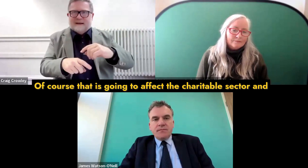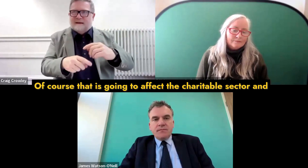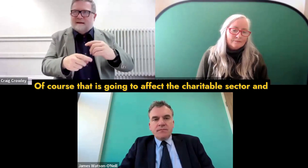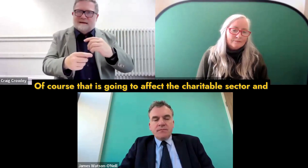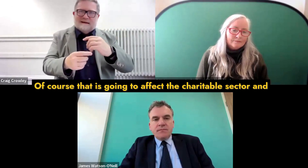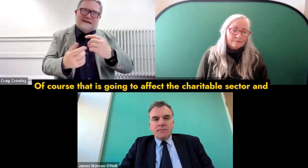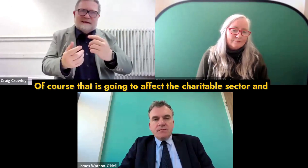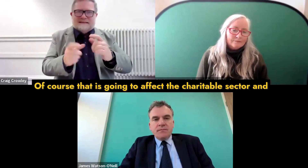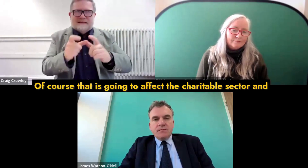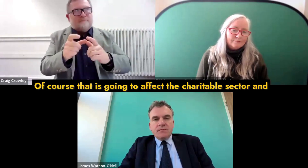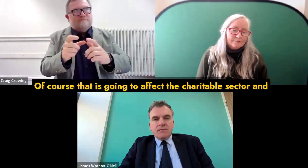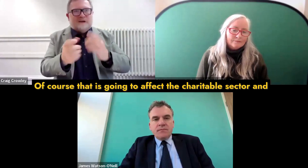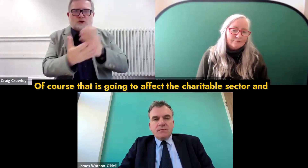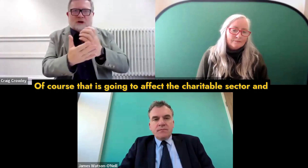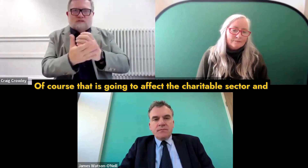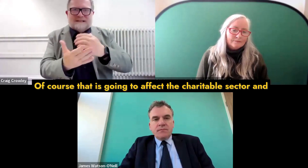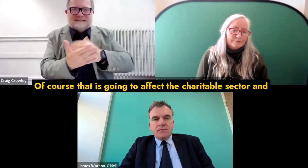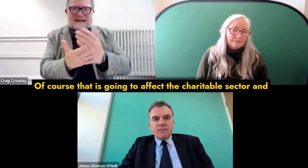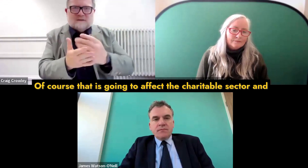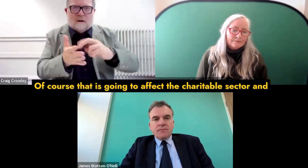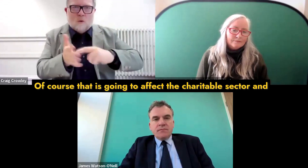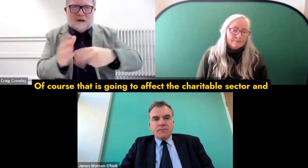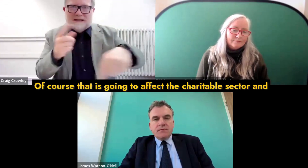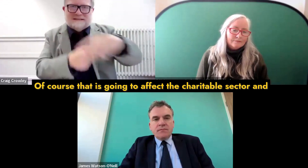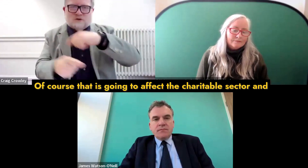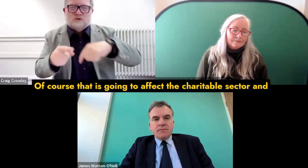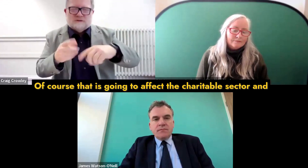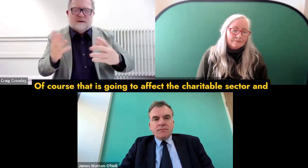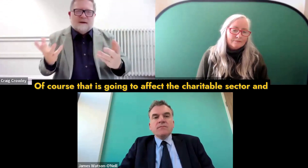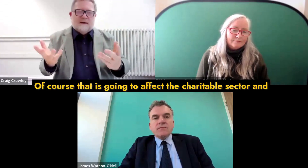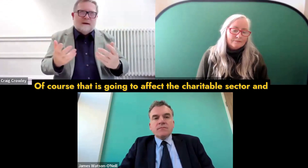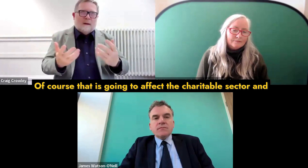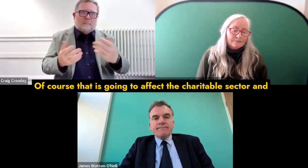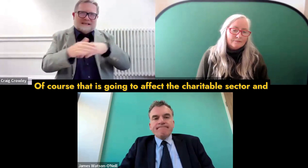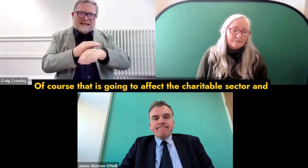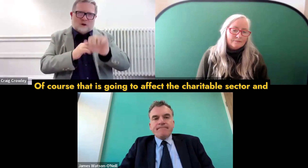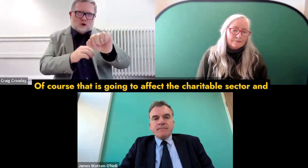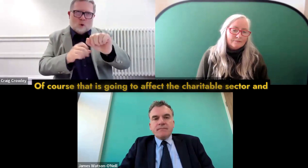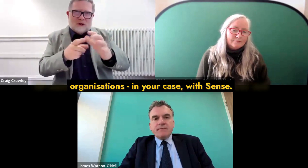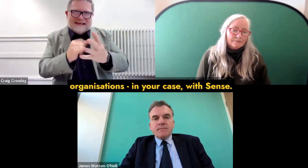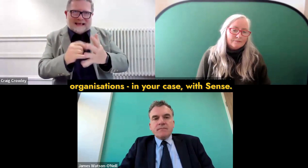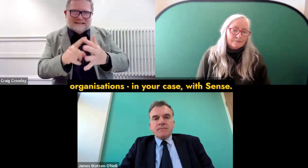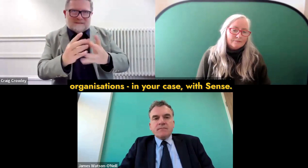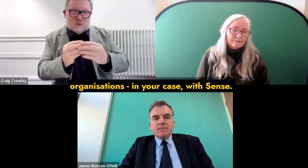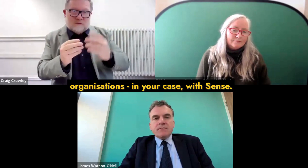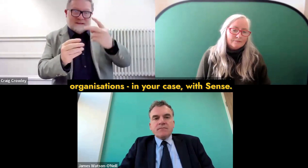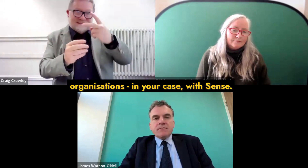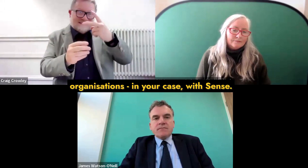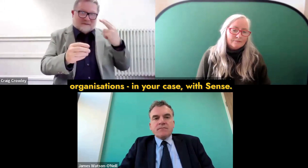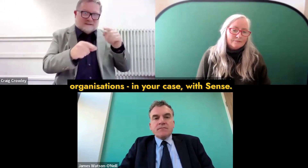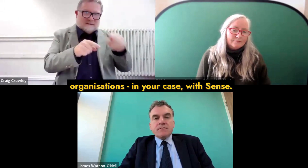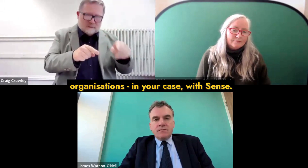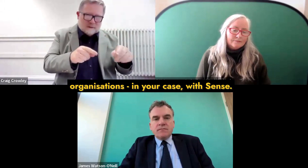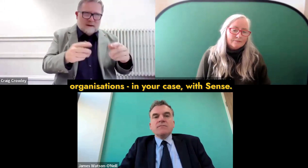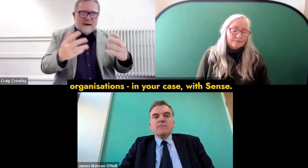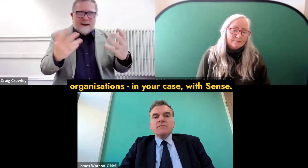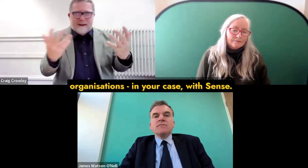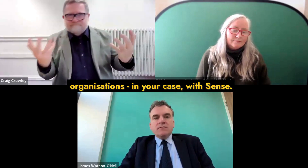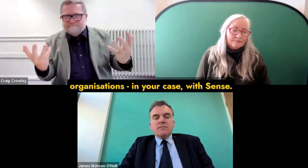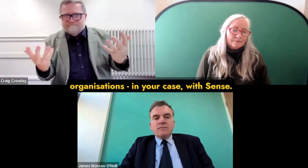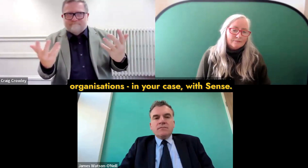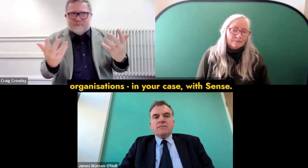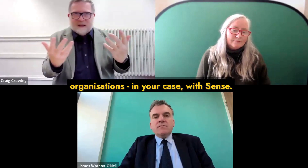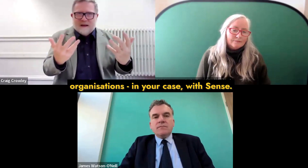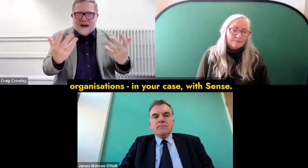And of course, that is going to affect the charitable sector and organisations. In